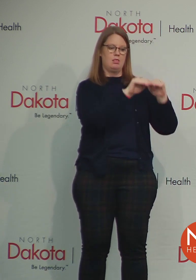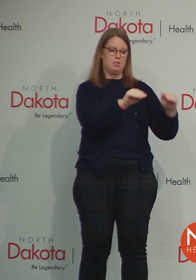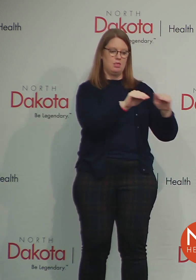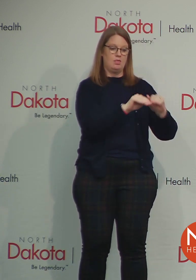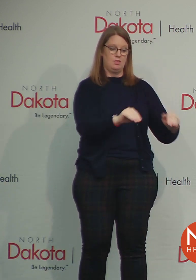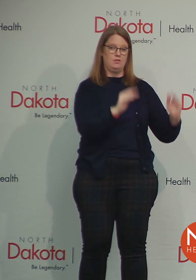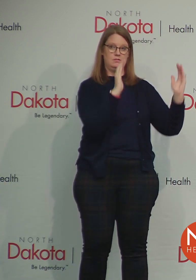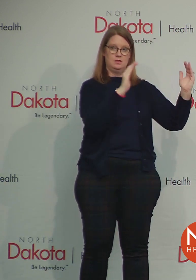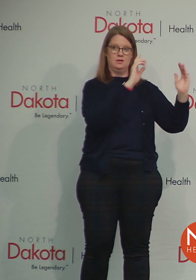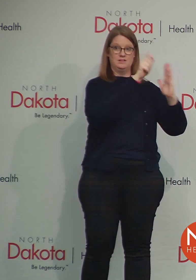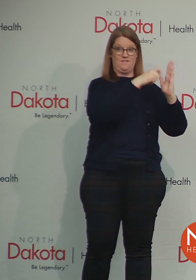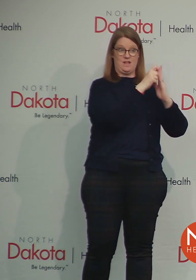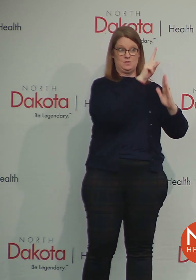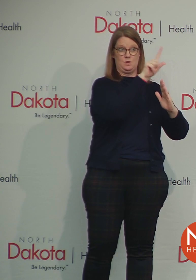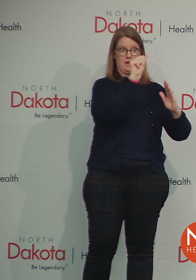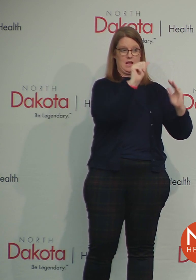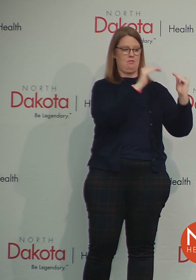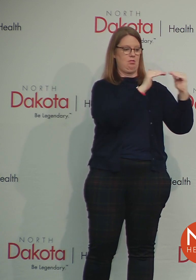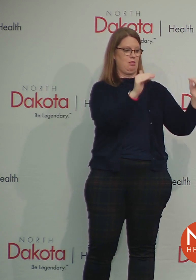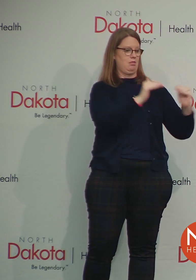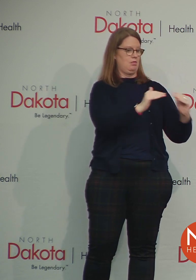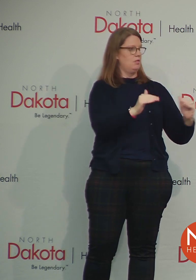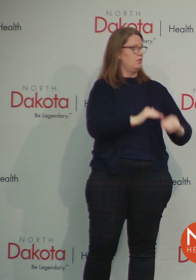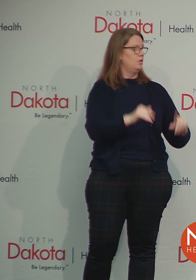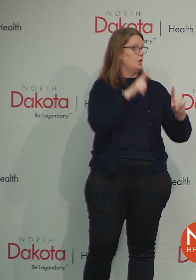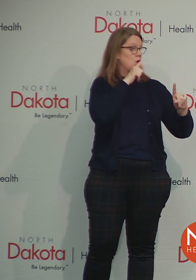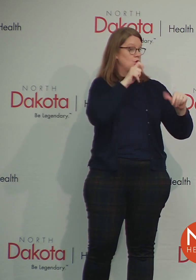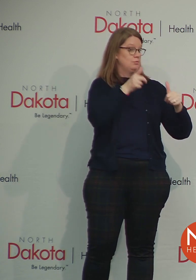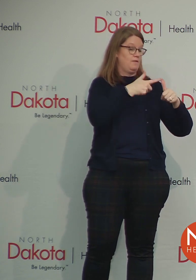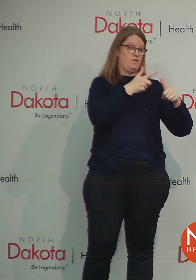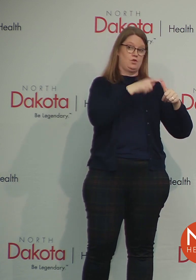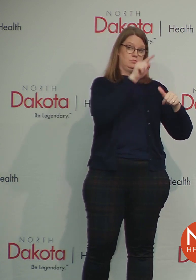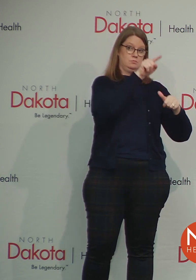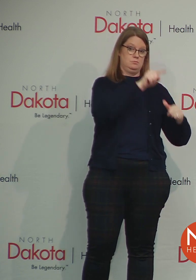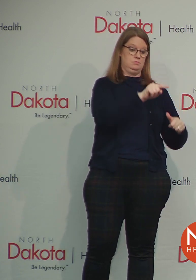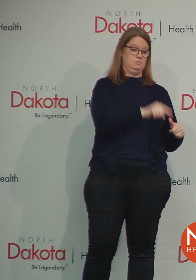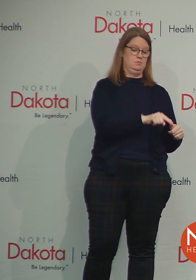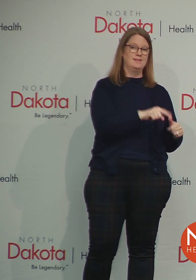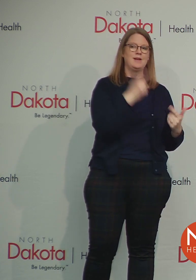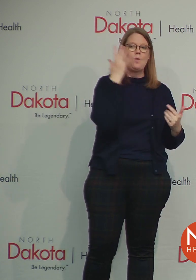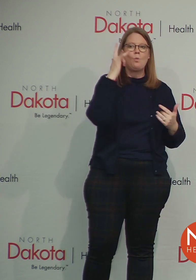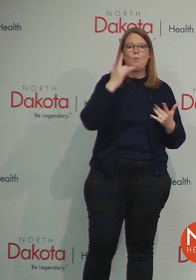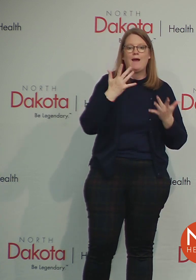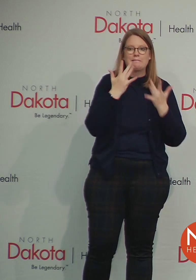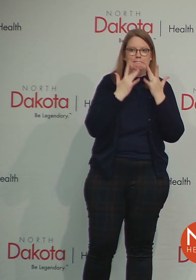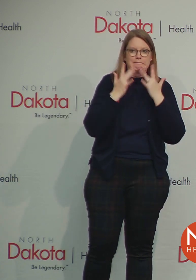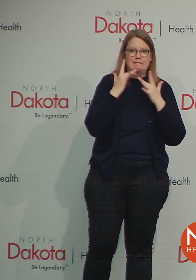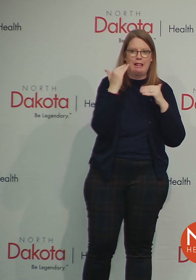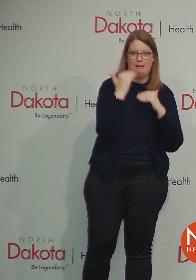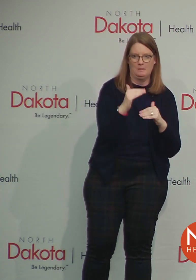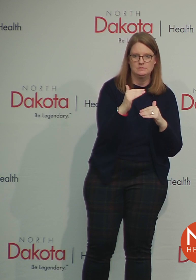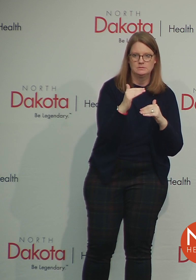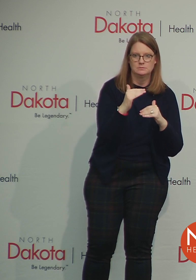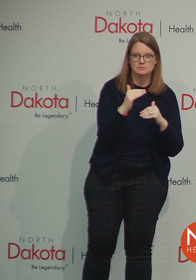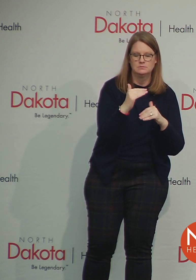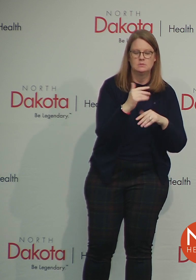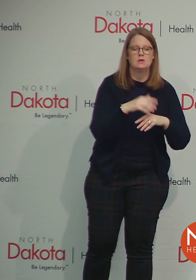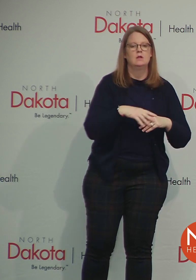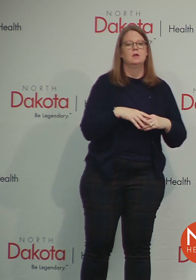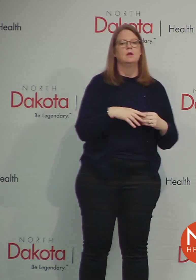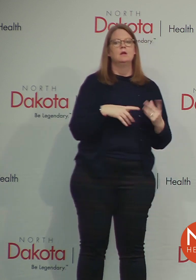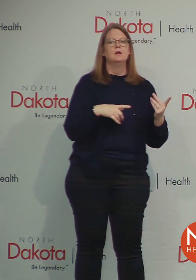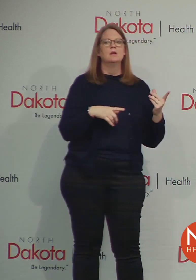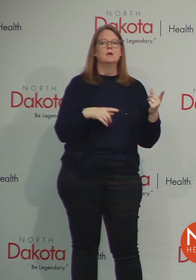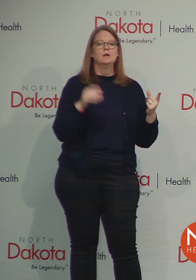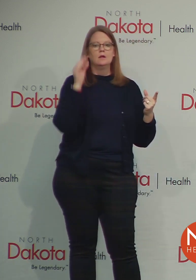within Phase 1A of who should be vaccinated first, since we do have such limited quantities of vaccine. It is